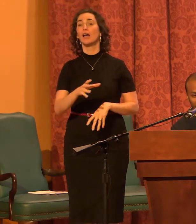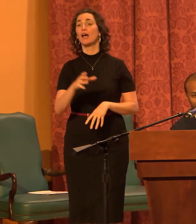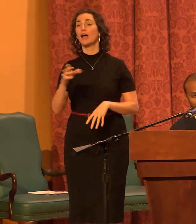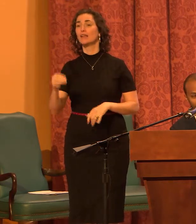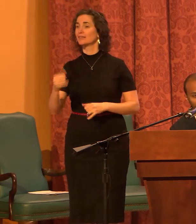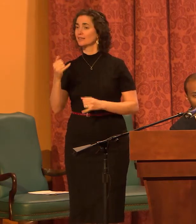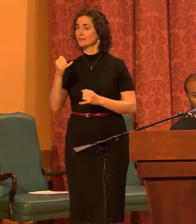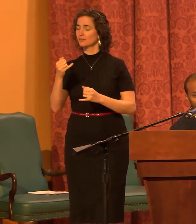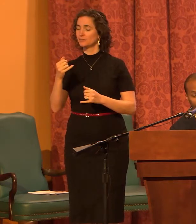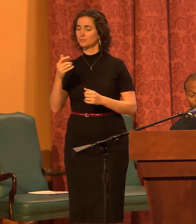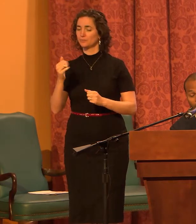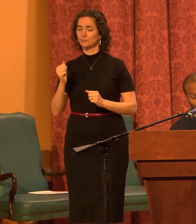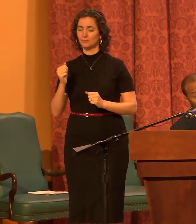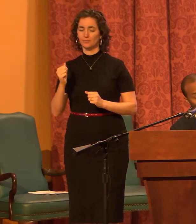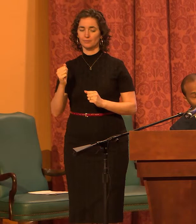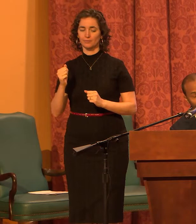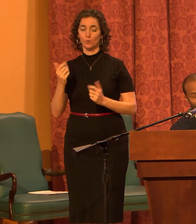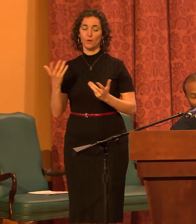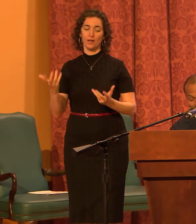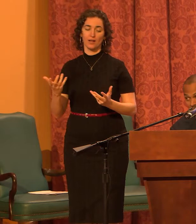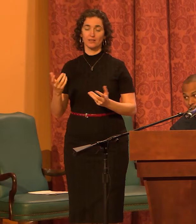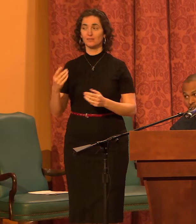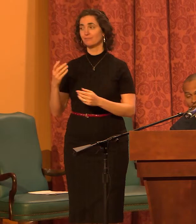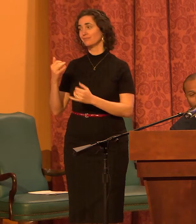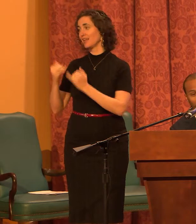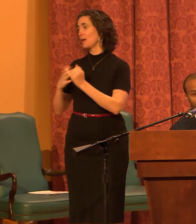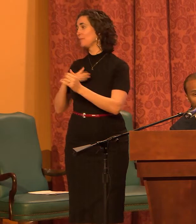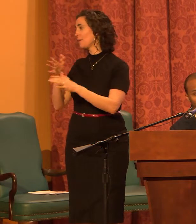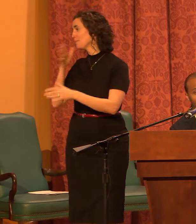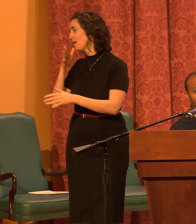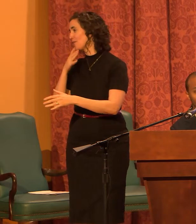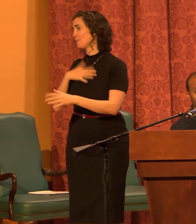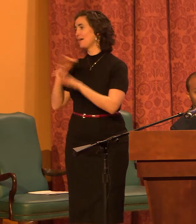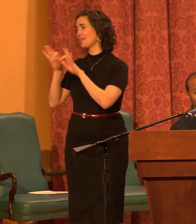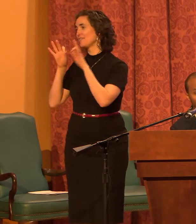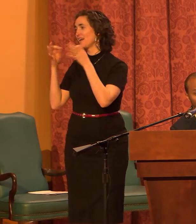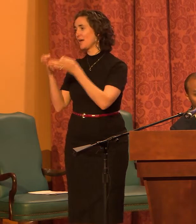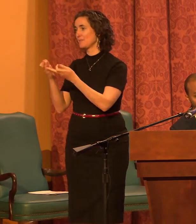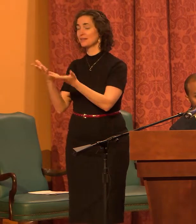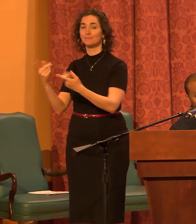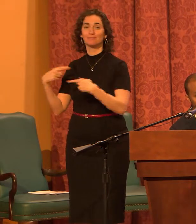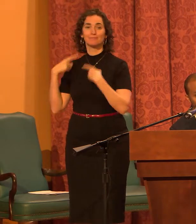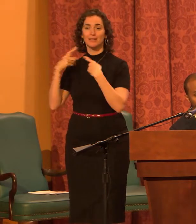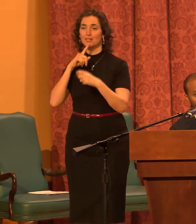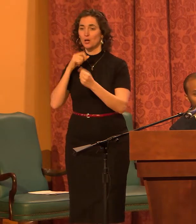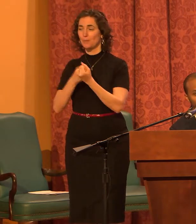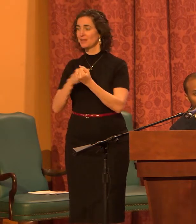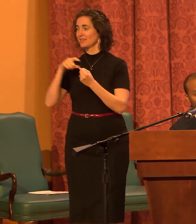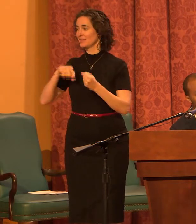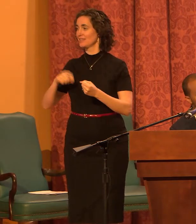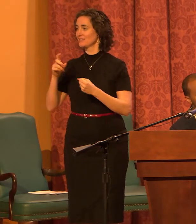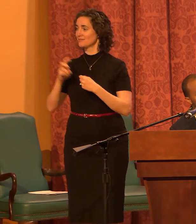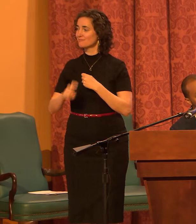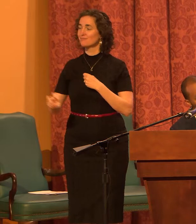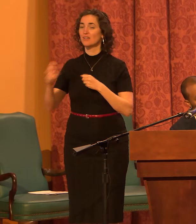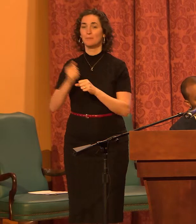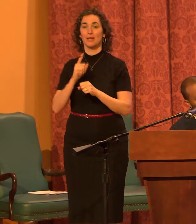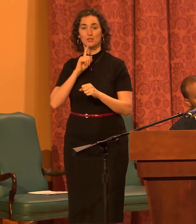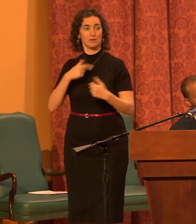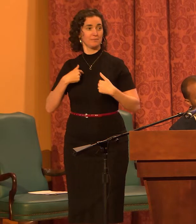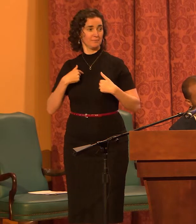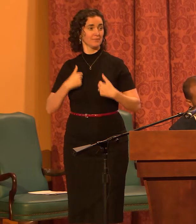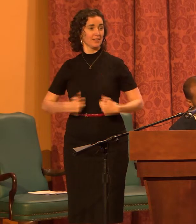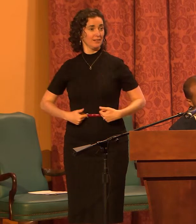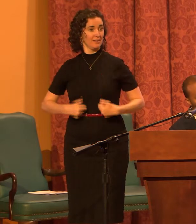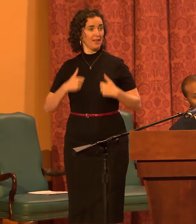And lastly, to my mother and my family who have been committed to this journey and making sure that I live a